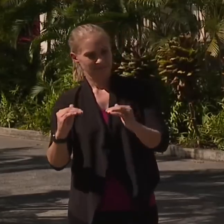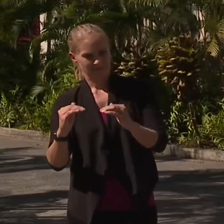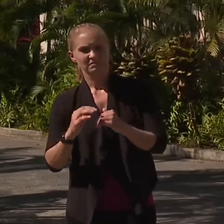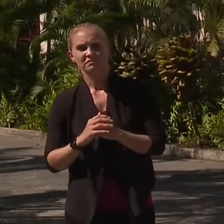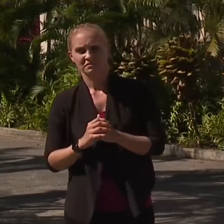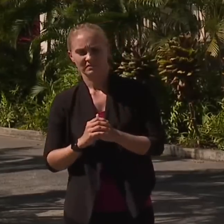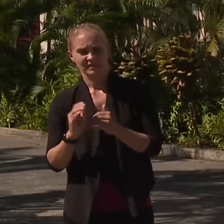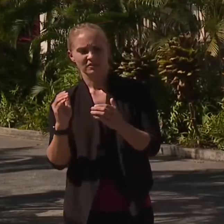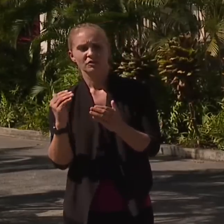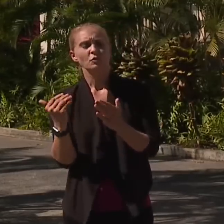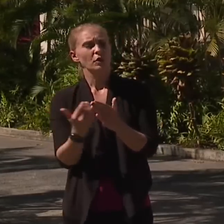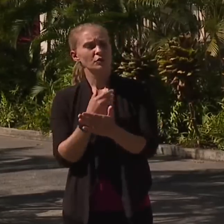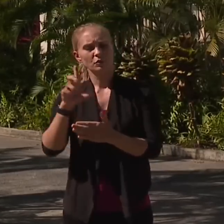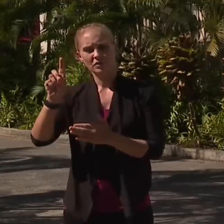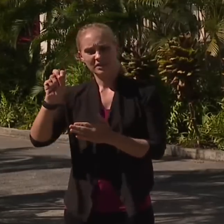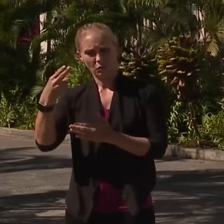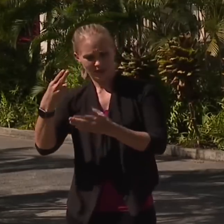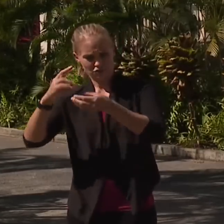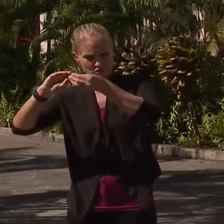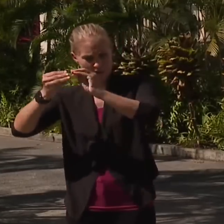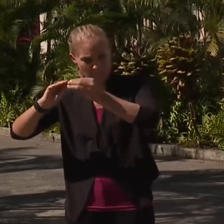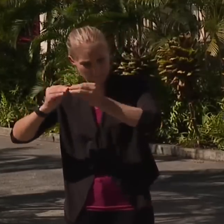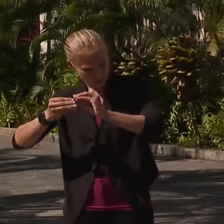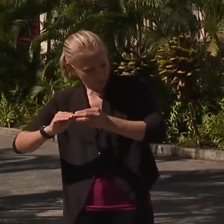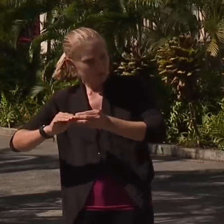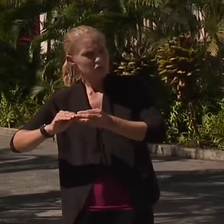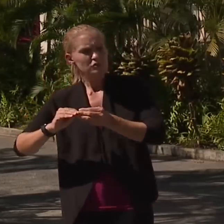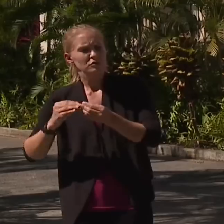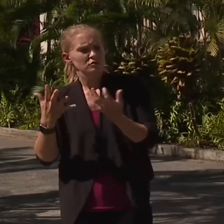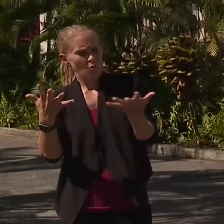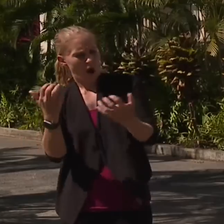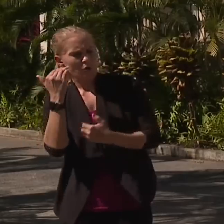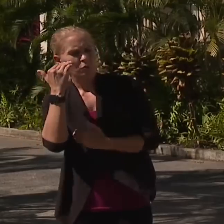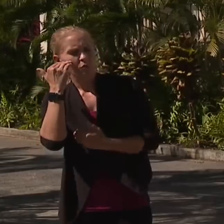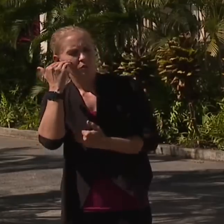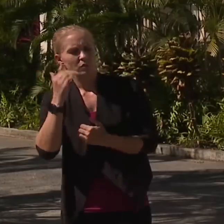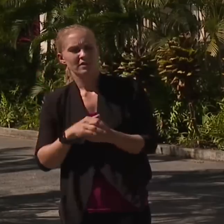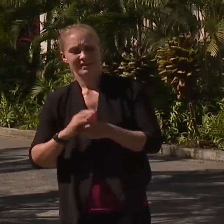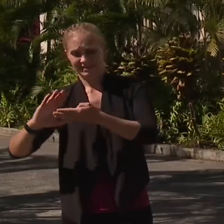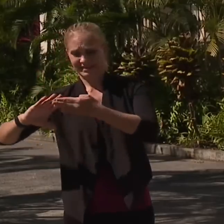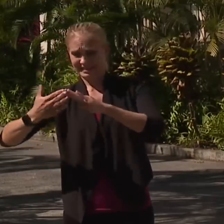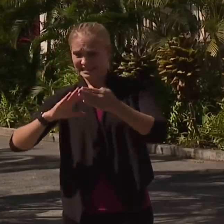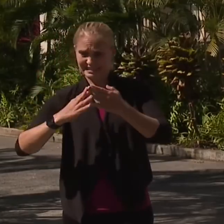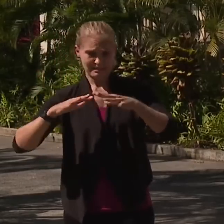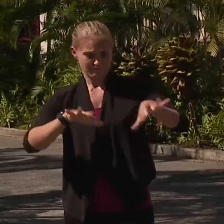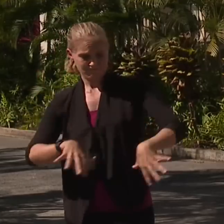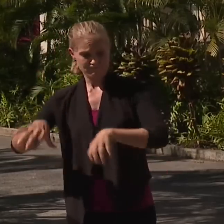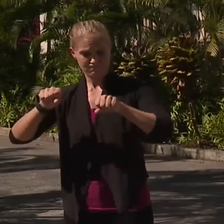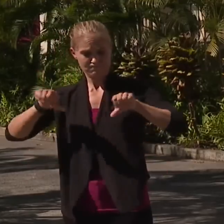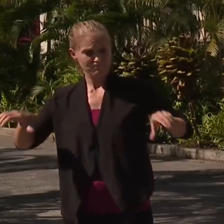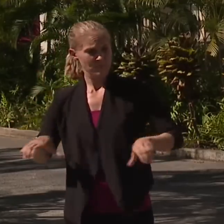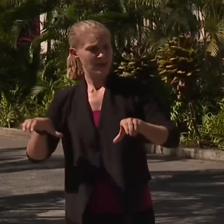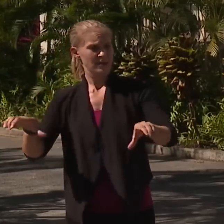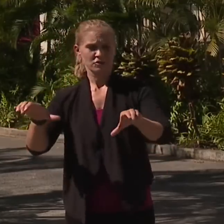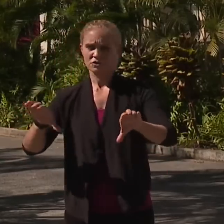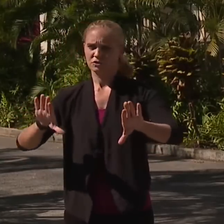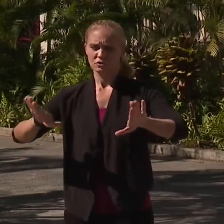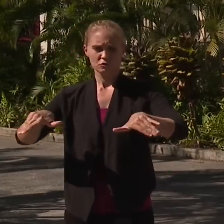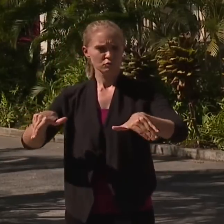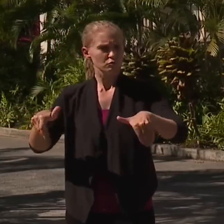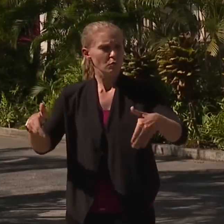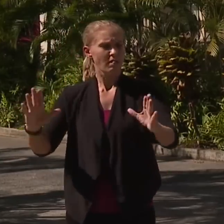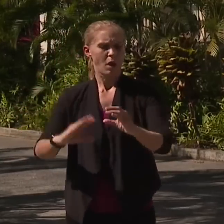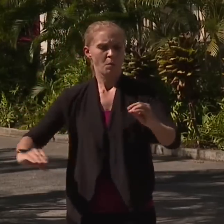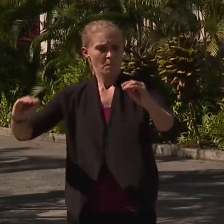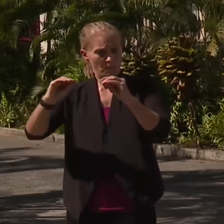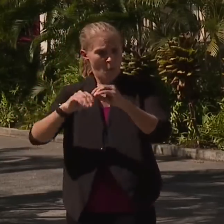Following the new DOH data, Gina Mangieri, KHON, also wants to know, could the city take action to allow more outdoor usage in